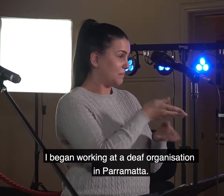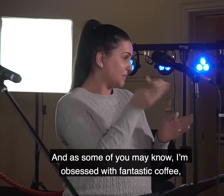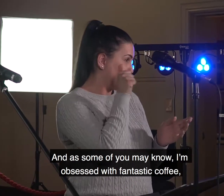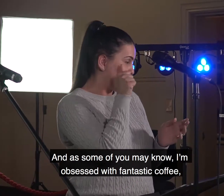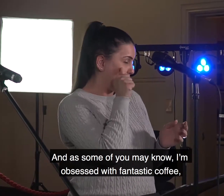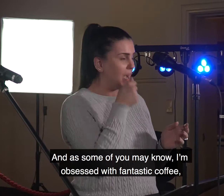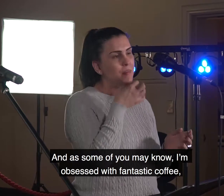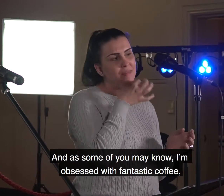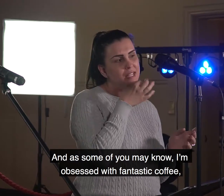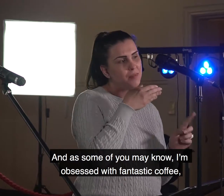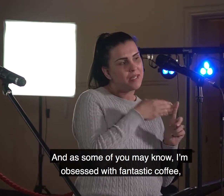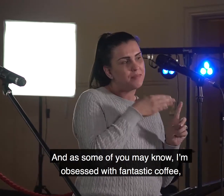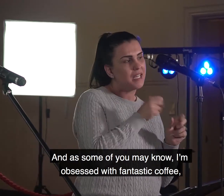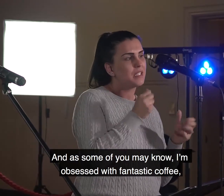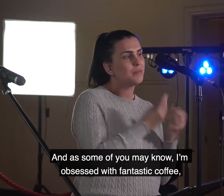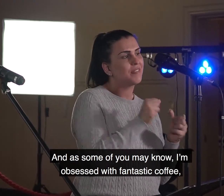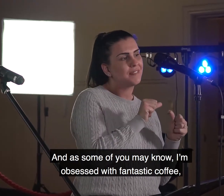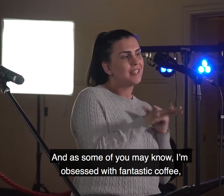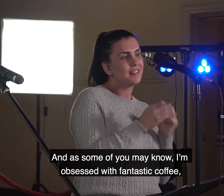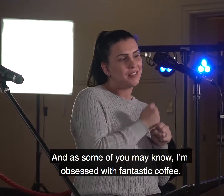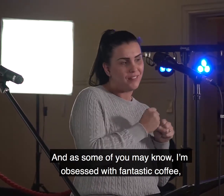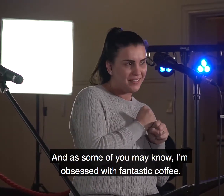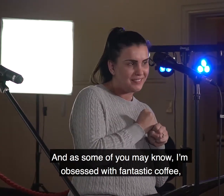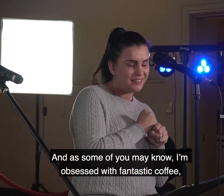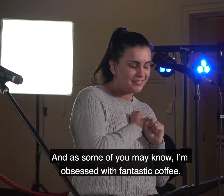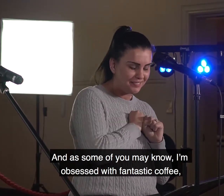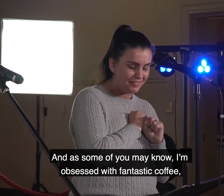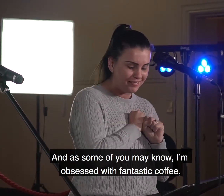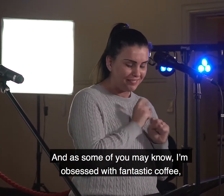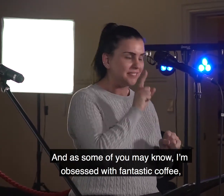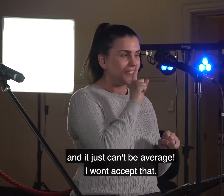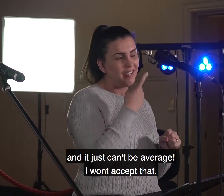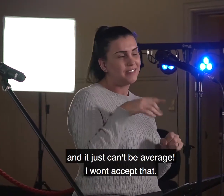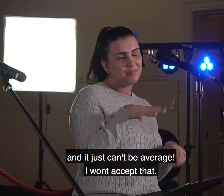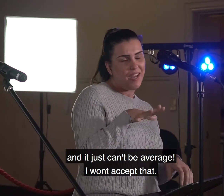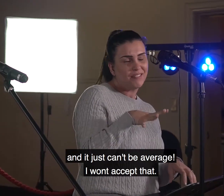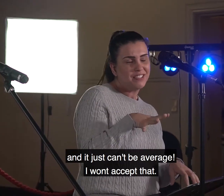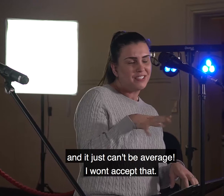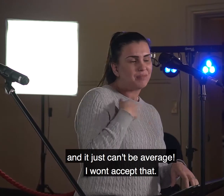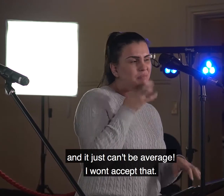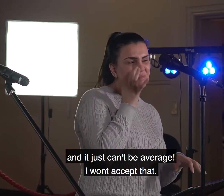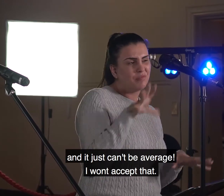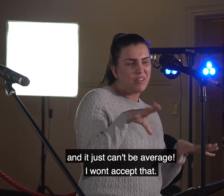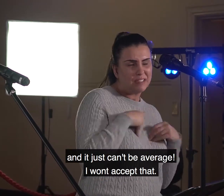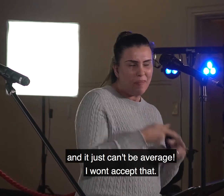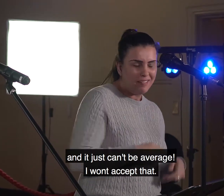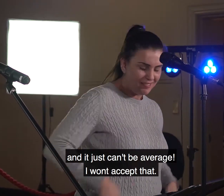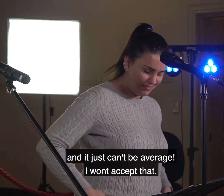And as some of you may know, I'm obsessed with fantastic coffee. And it just can't be average. I